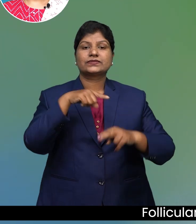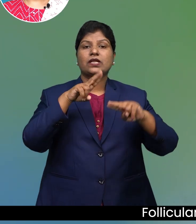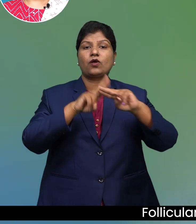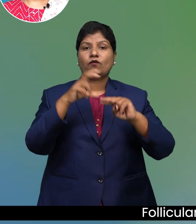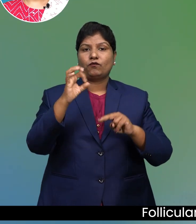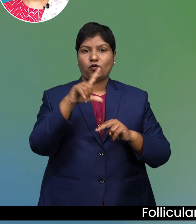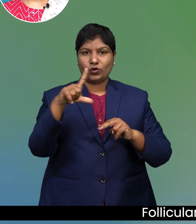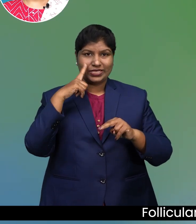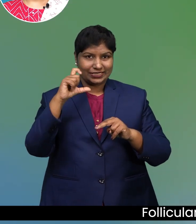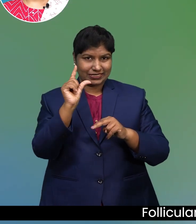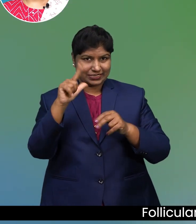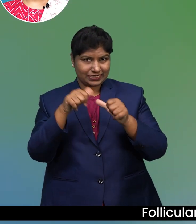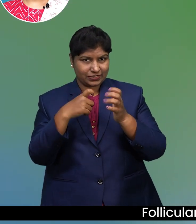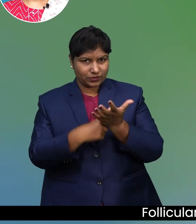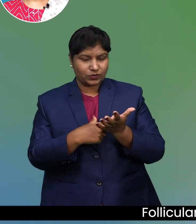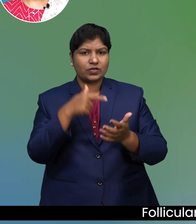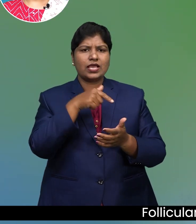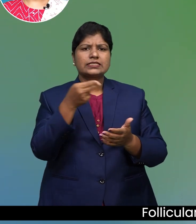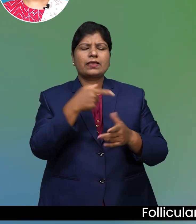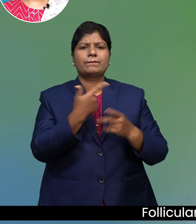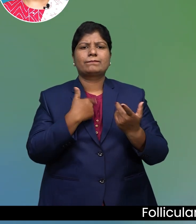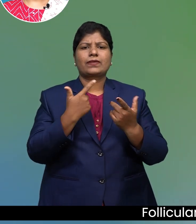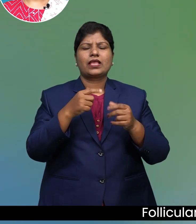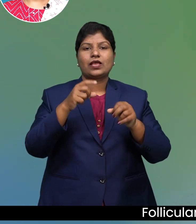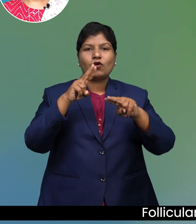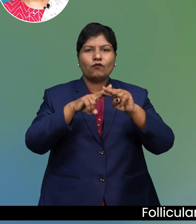follicular or proliferative phase,